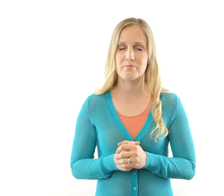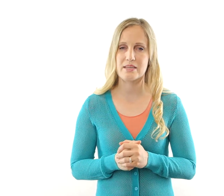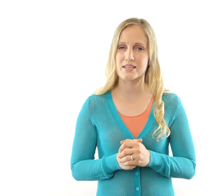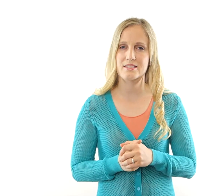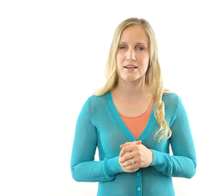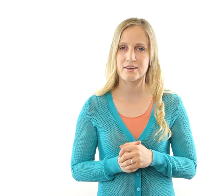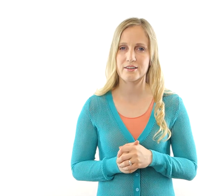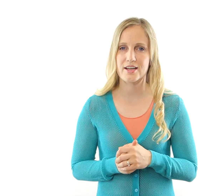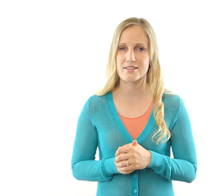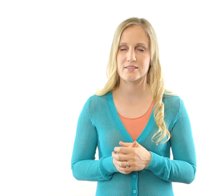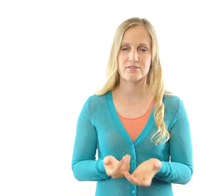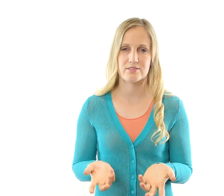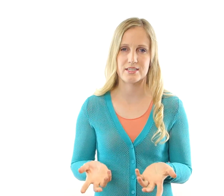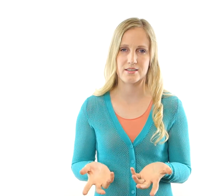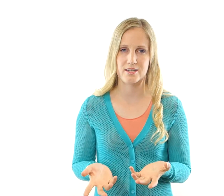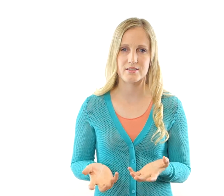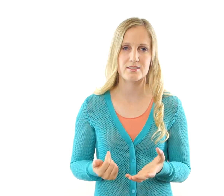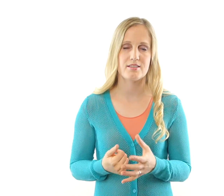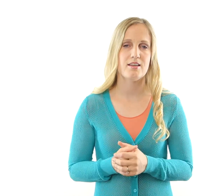be in there. It's a little redundant.